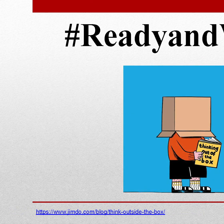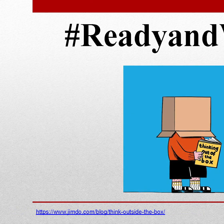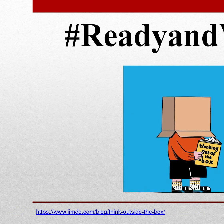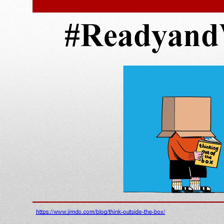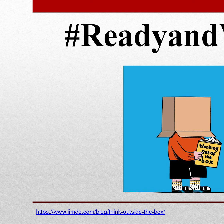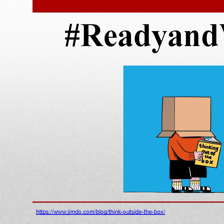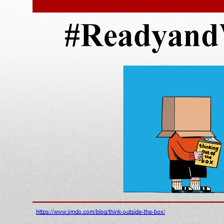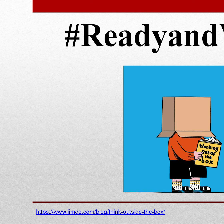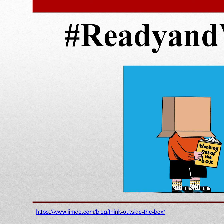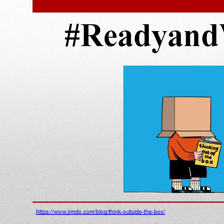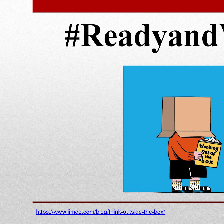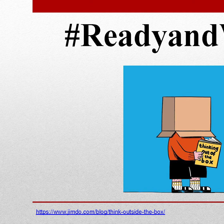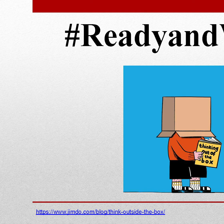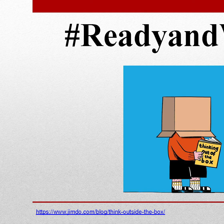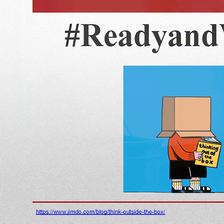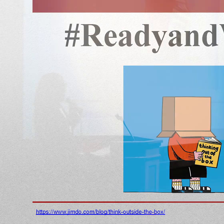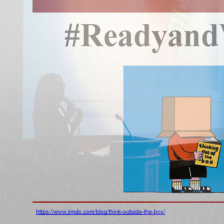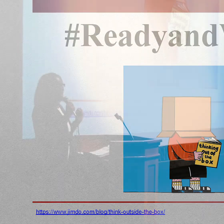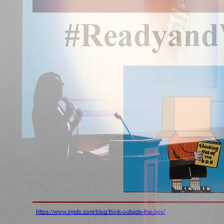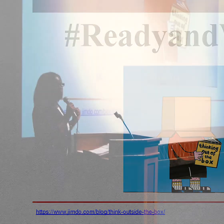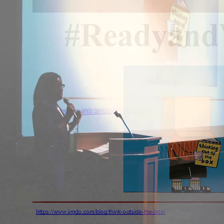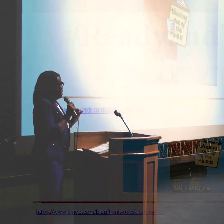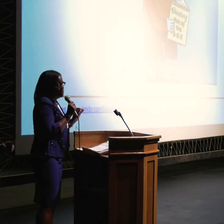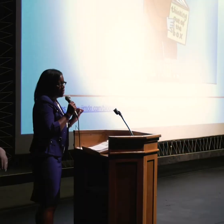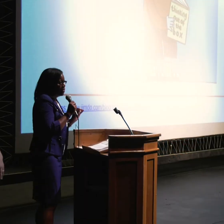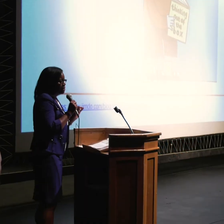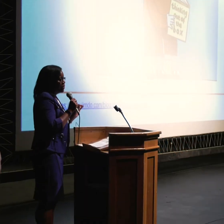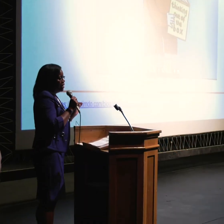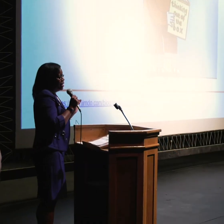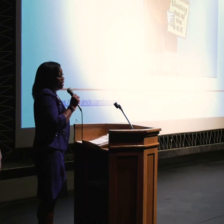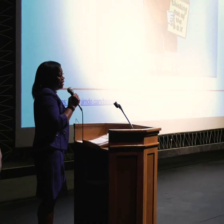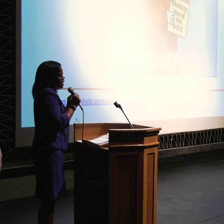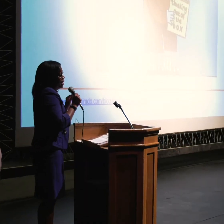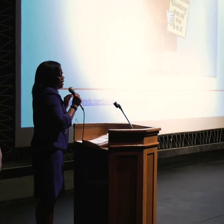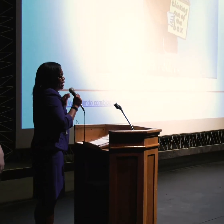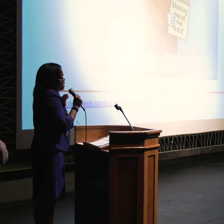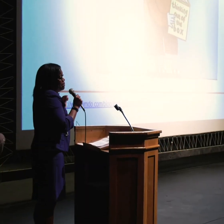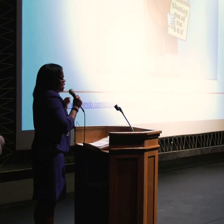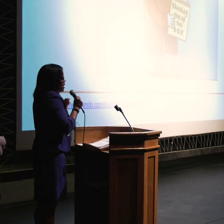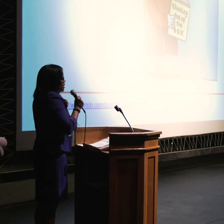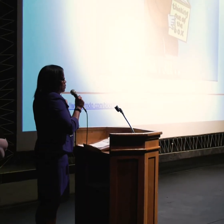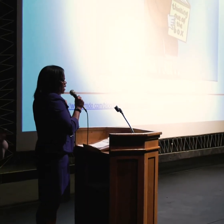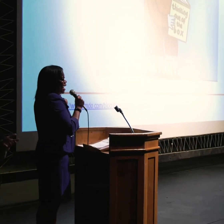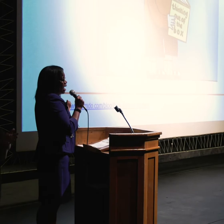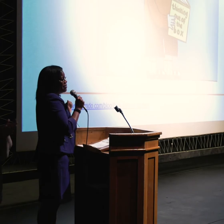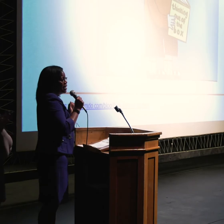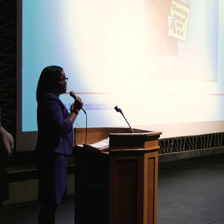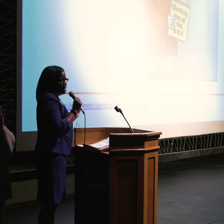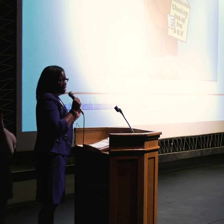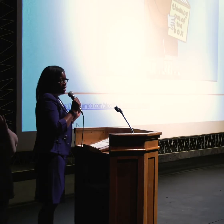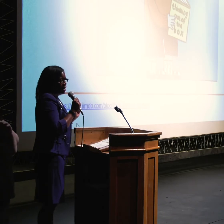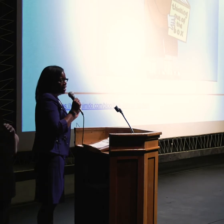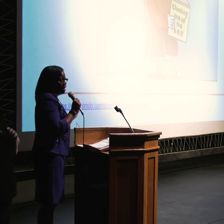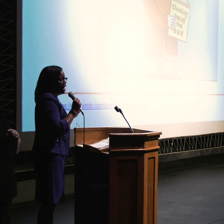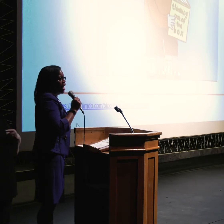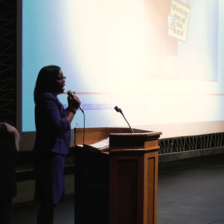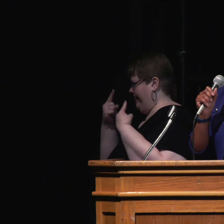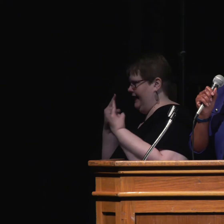what does it really mean to be ready and willing? It means we have to